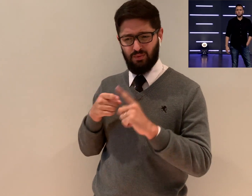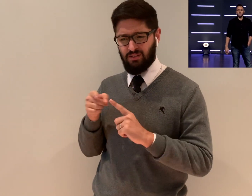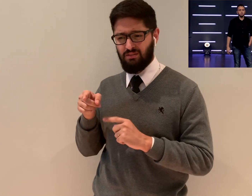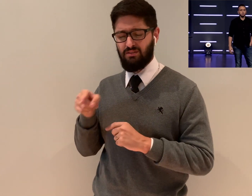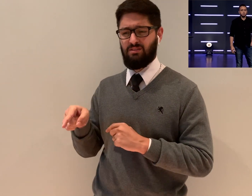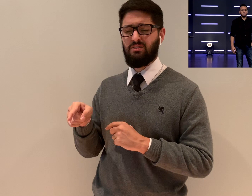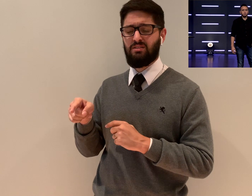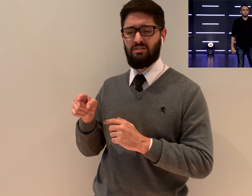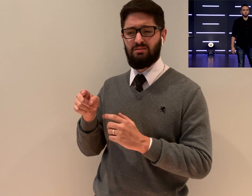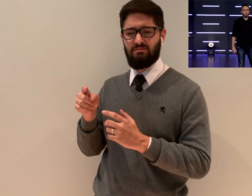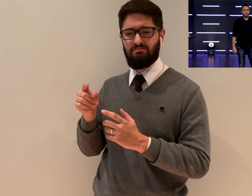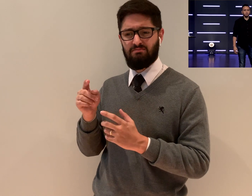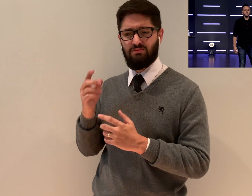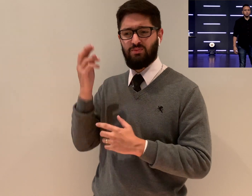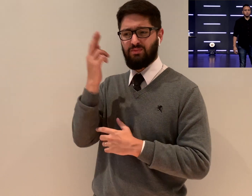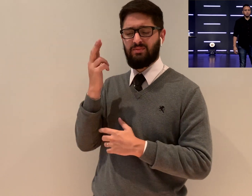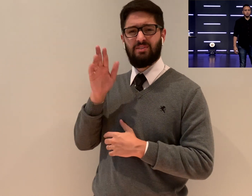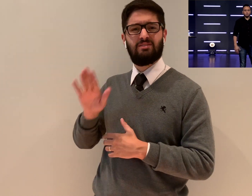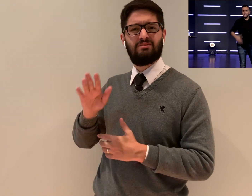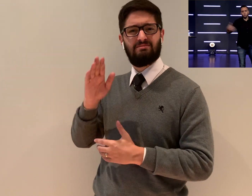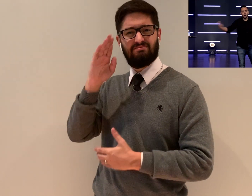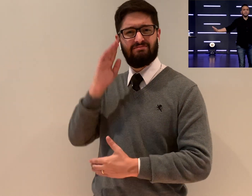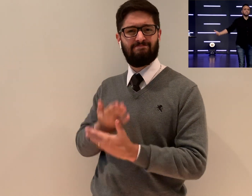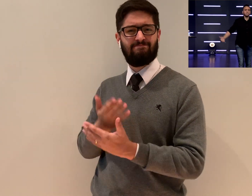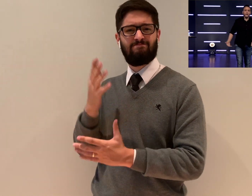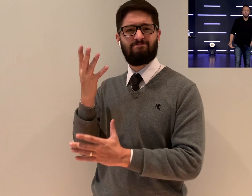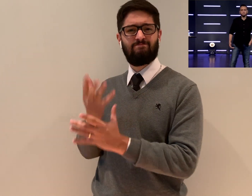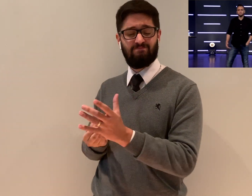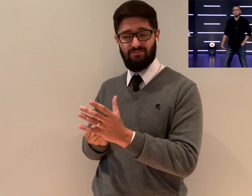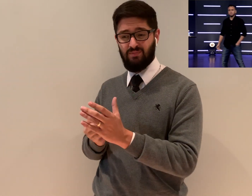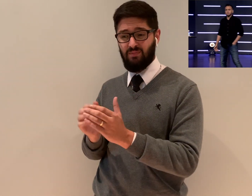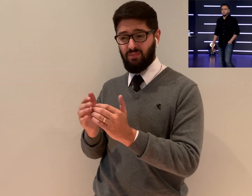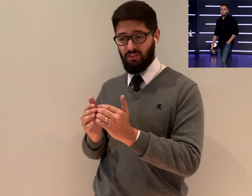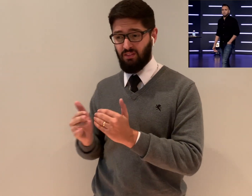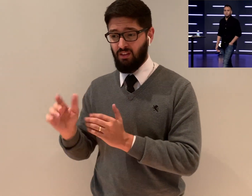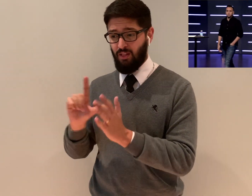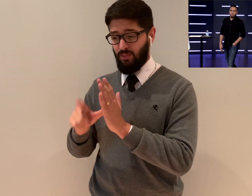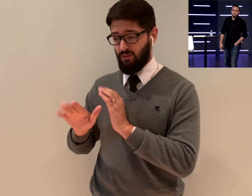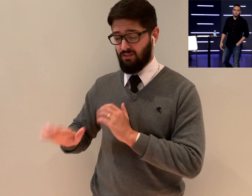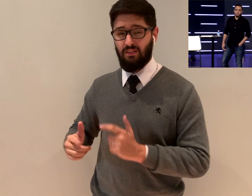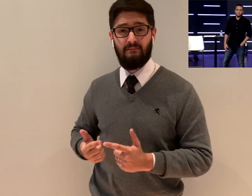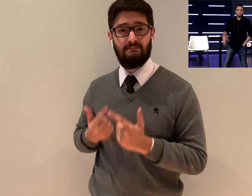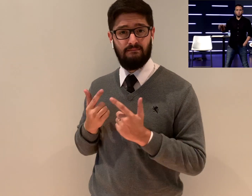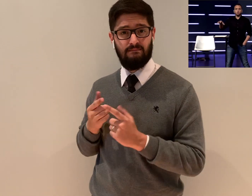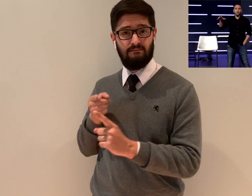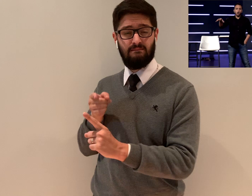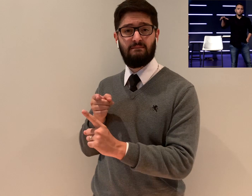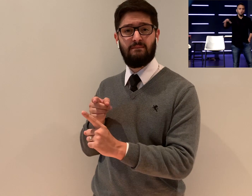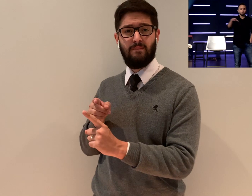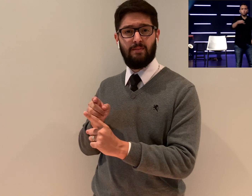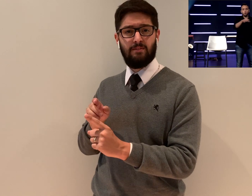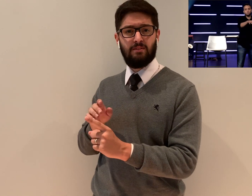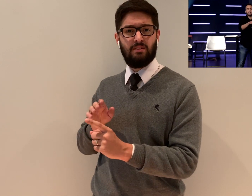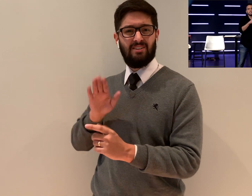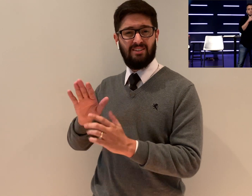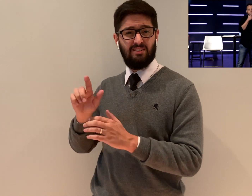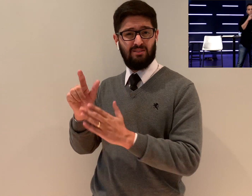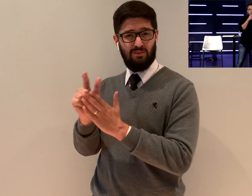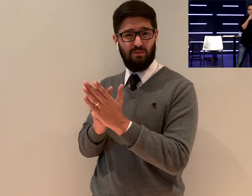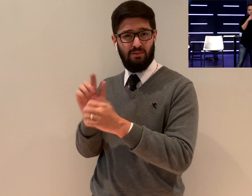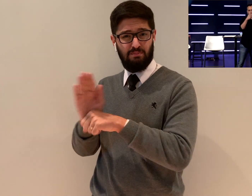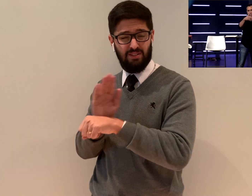his son passed away. Later on in his life, his different law firms were